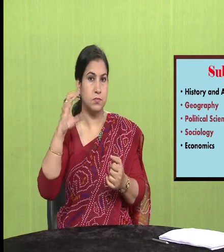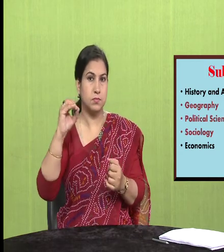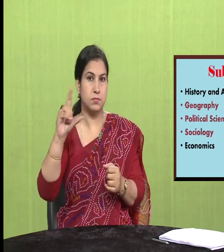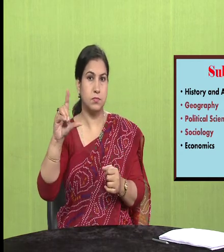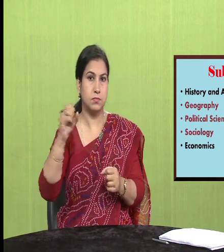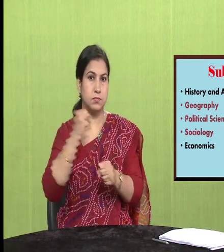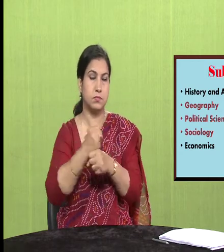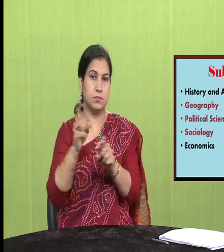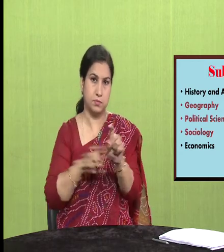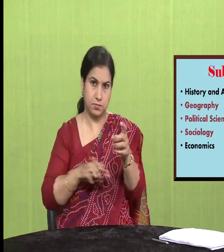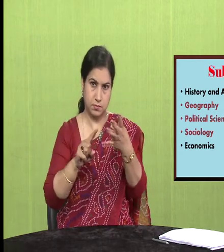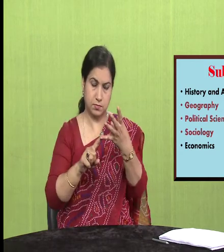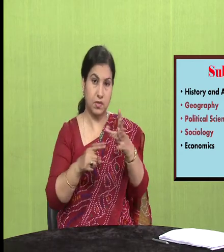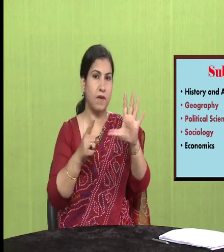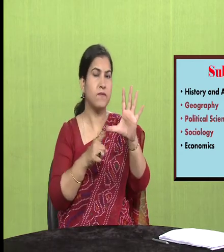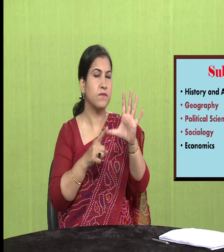And the fifth is economics.